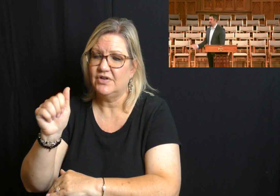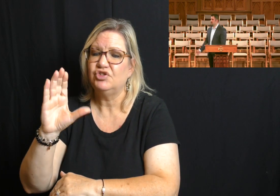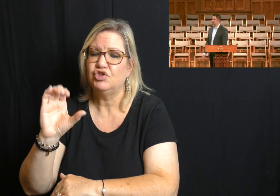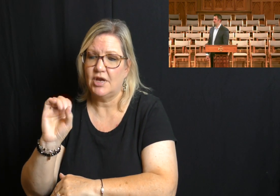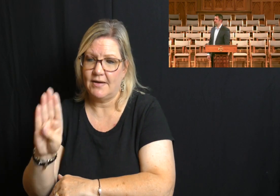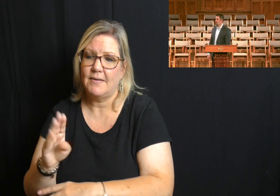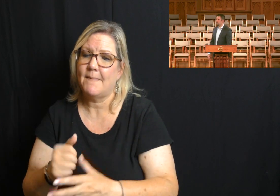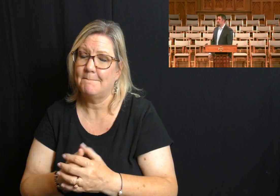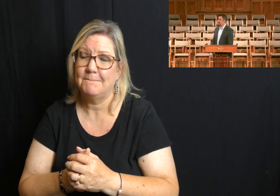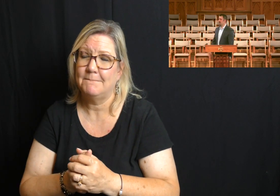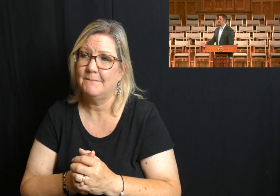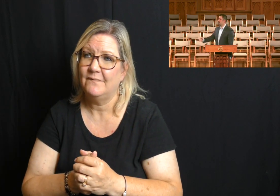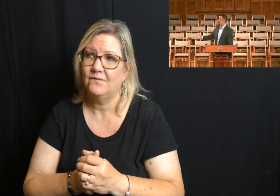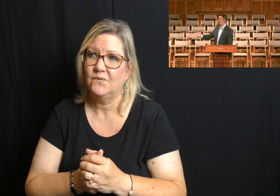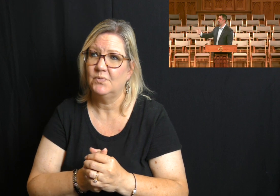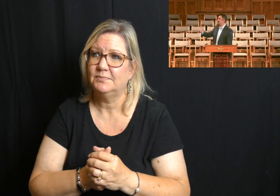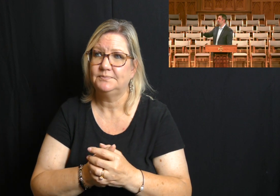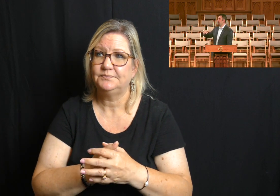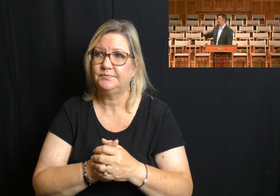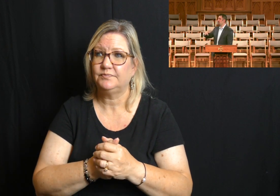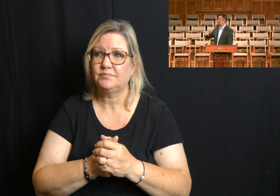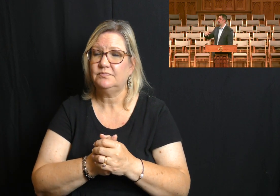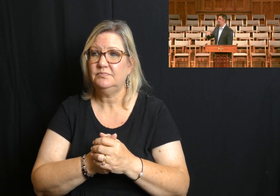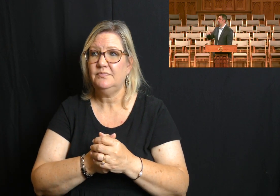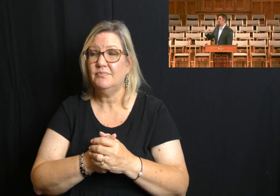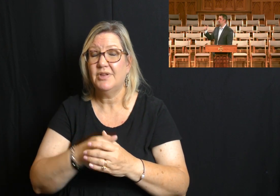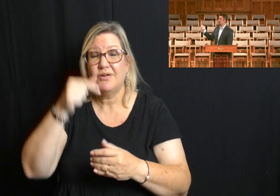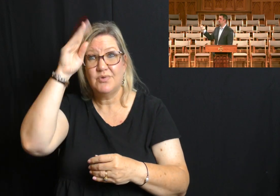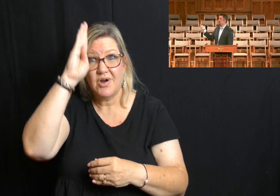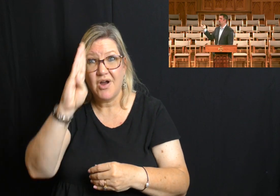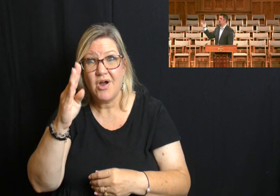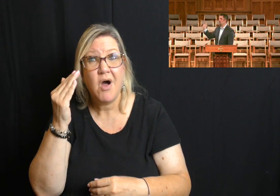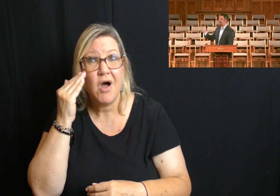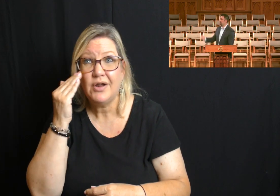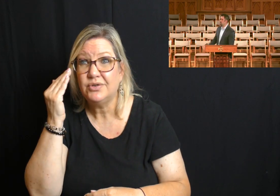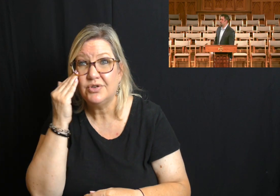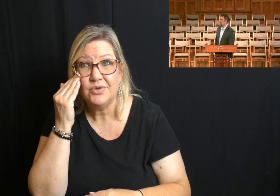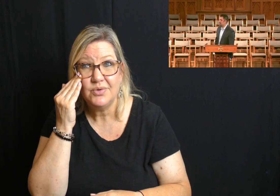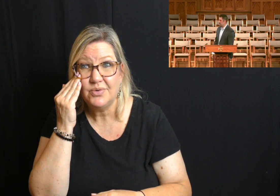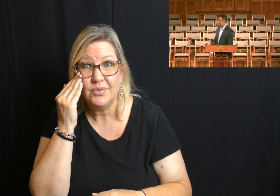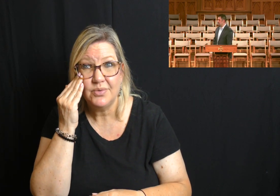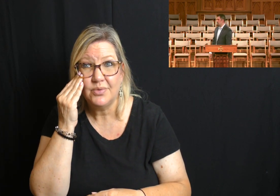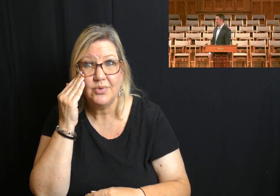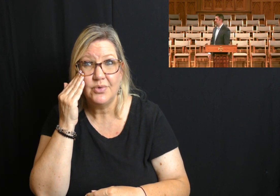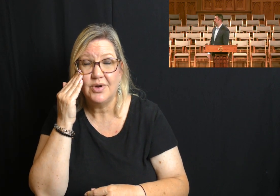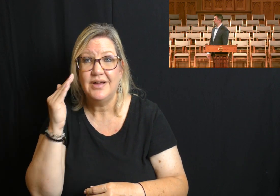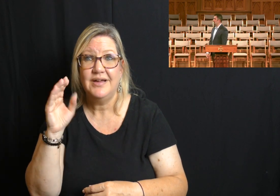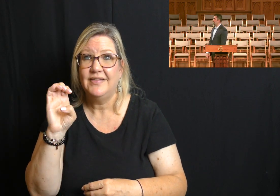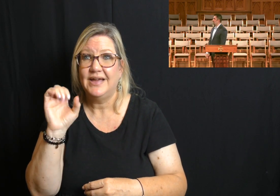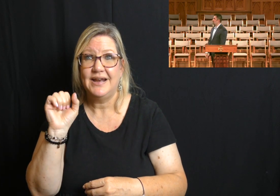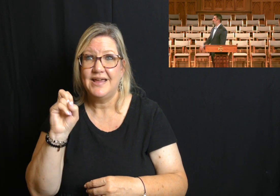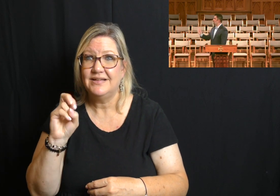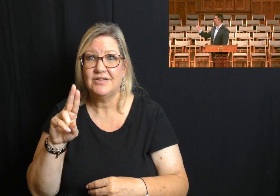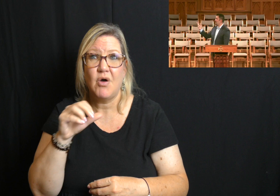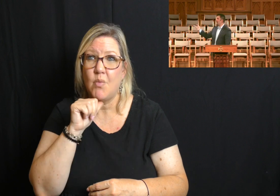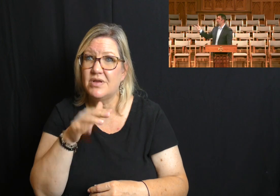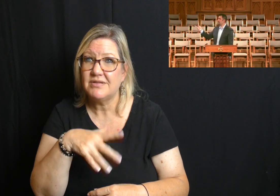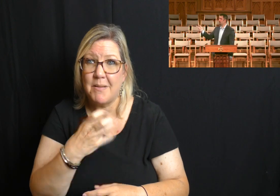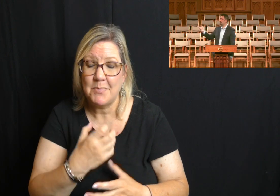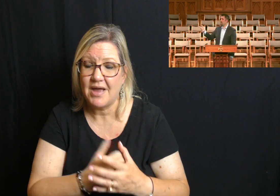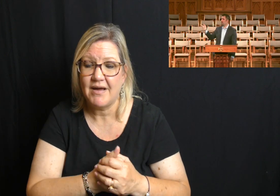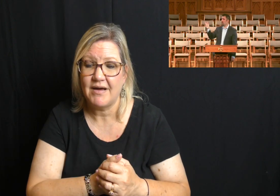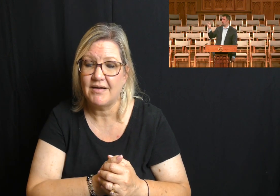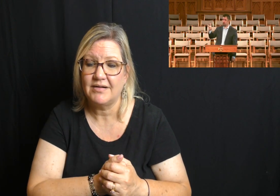groundless. God was already preparing the way before he even knew that the way was being prepared. There is a way